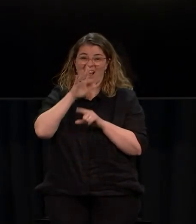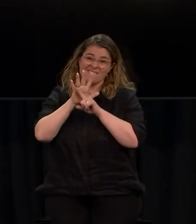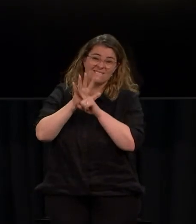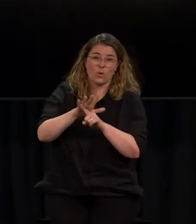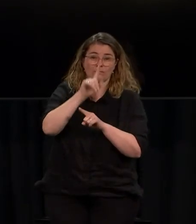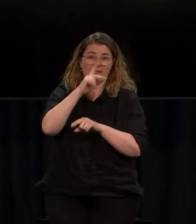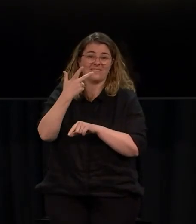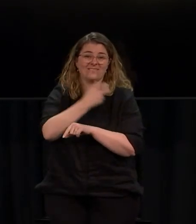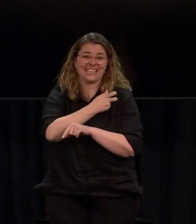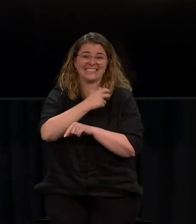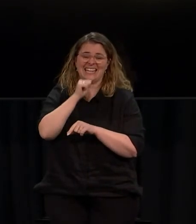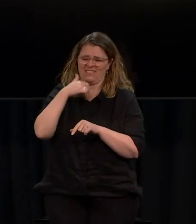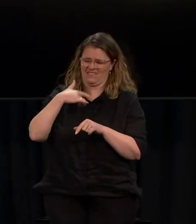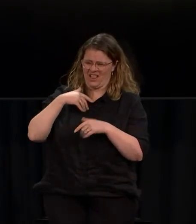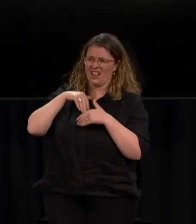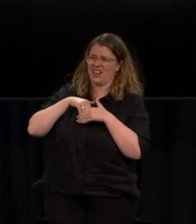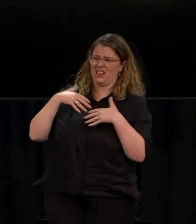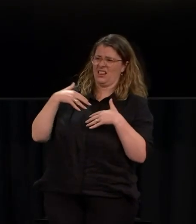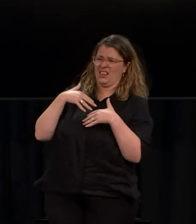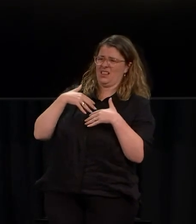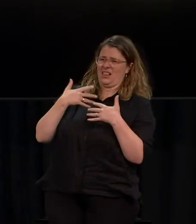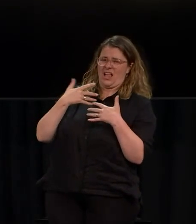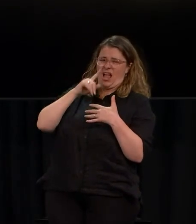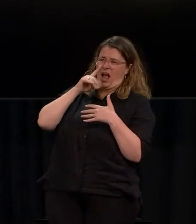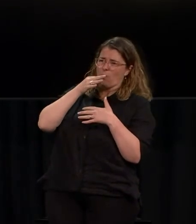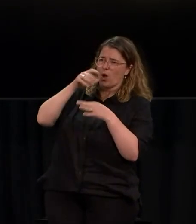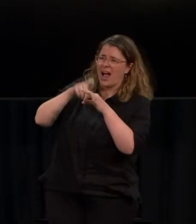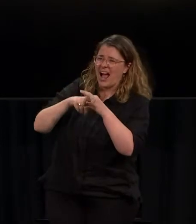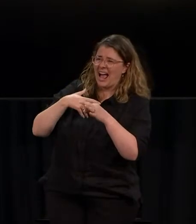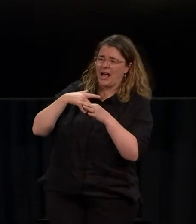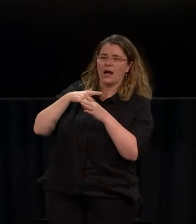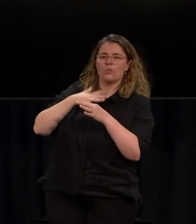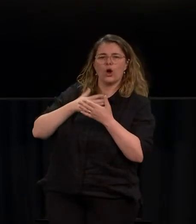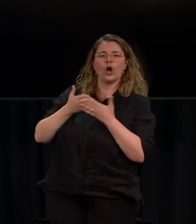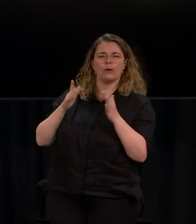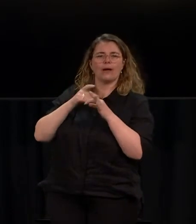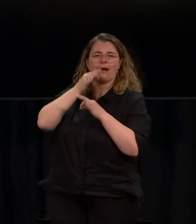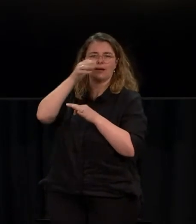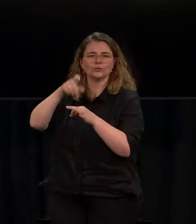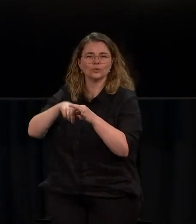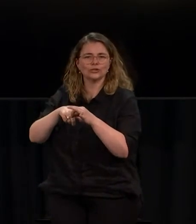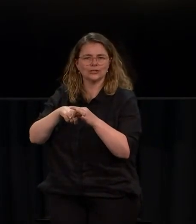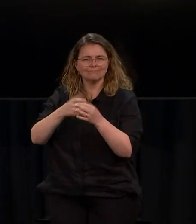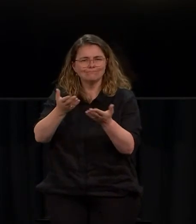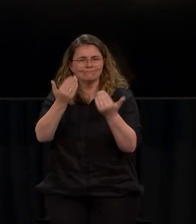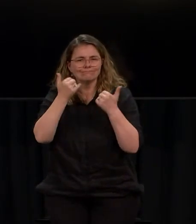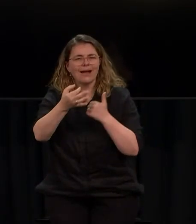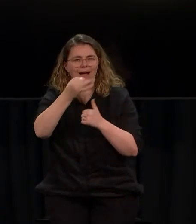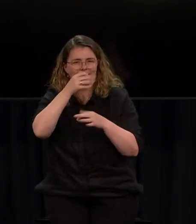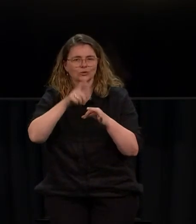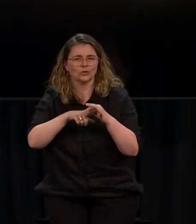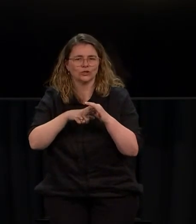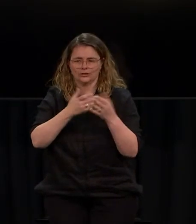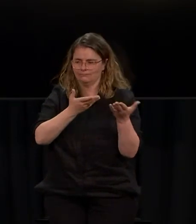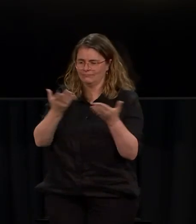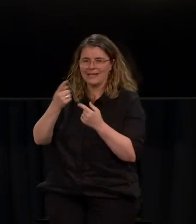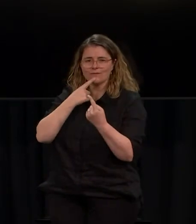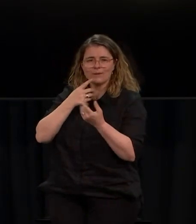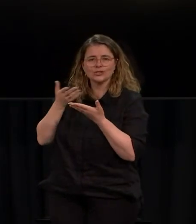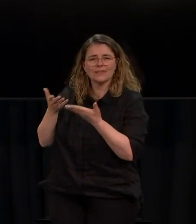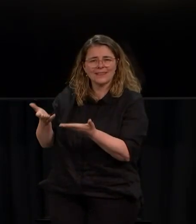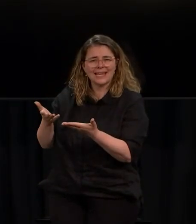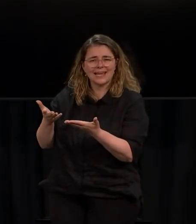towards vaccine if they feel like they cannot question it. So they can. We want them to be able to access information, but